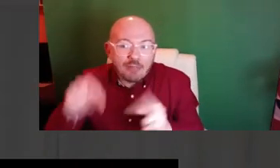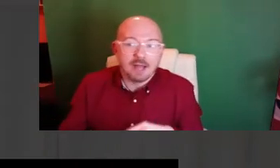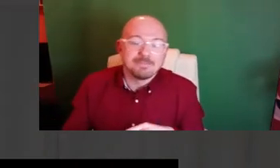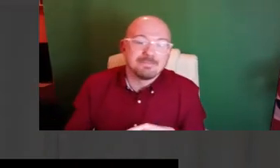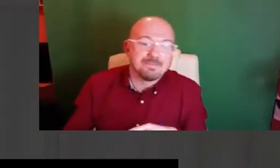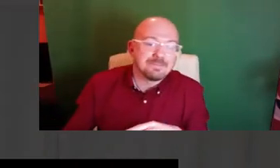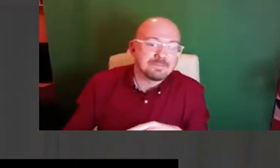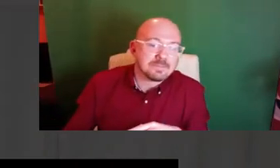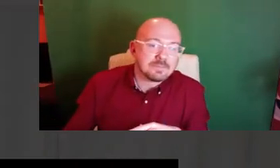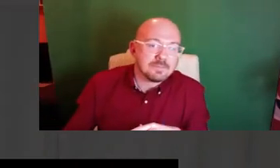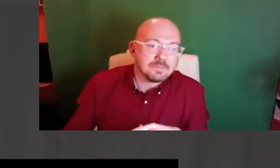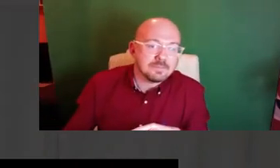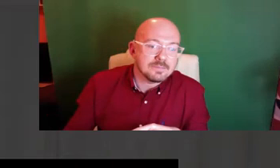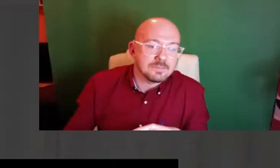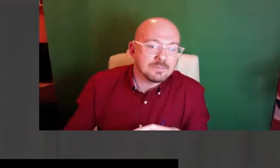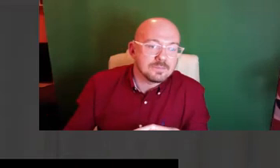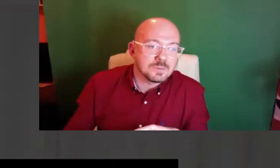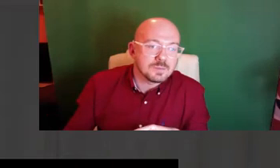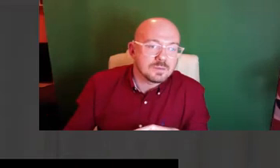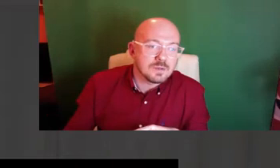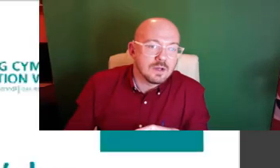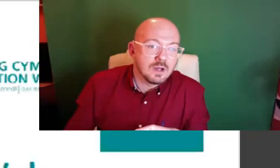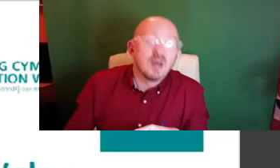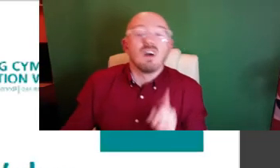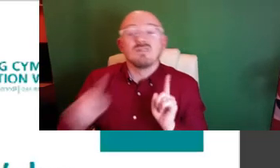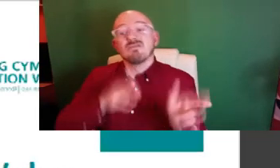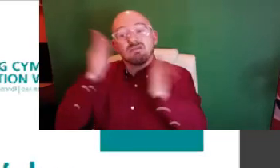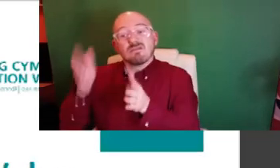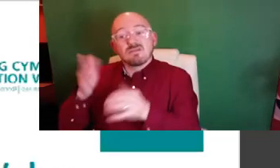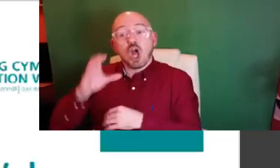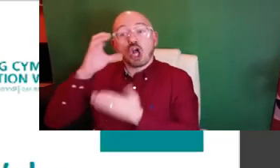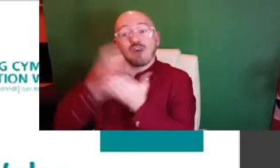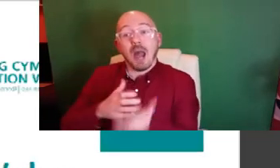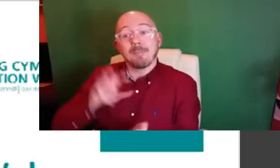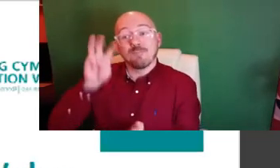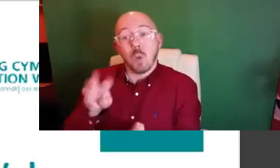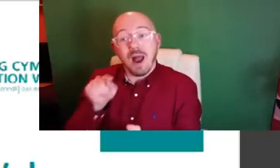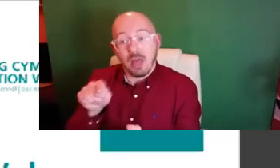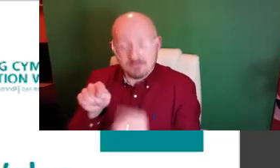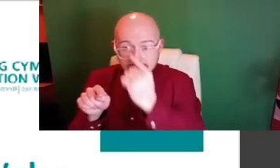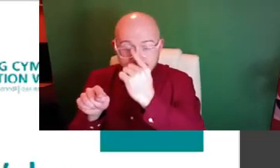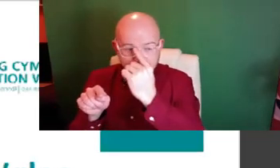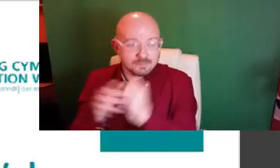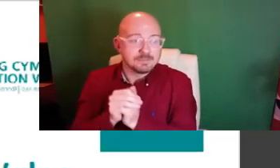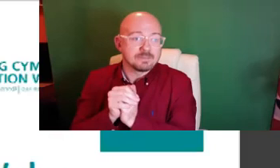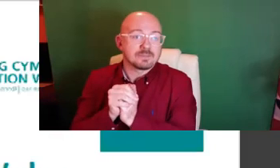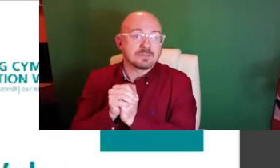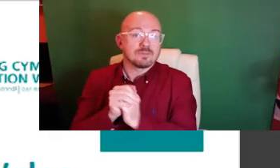more likely to be taken up and taken forward. So we'll keep our eyes open for that in January, hopefully.